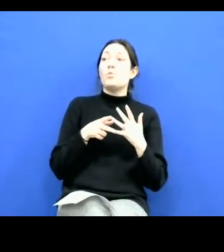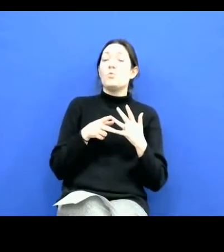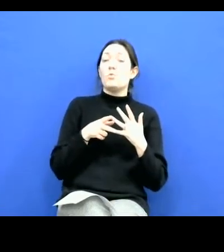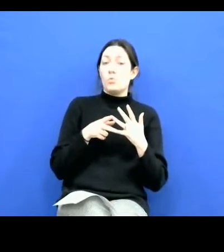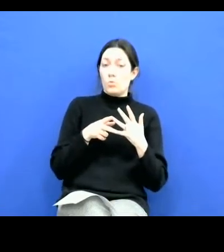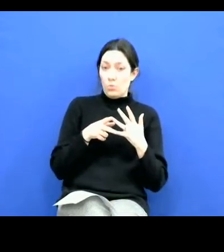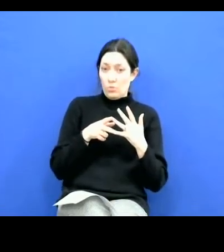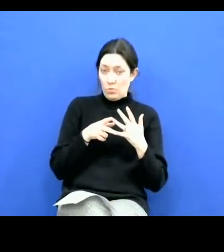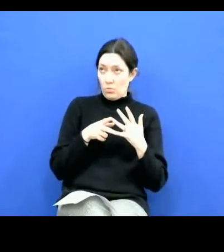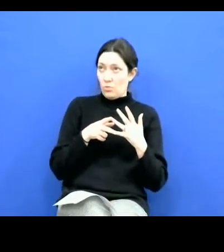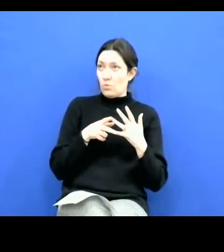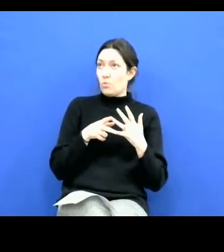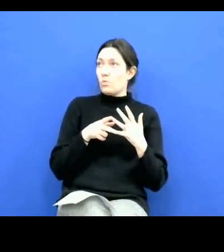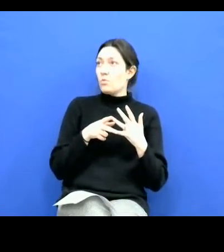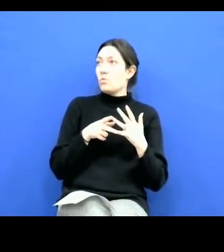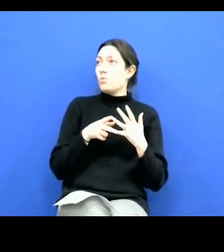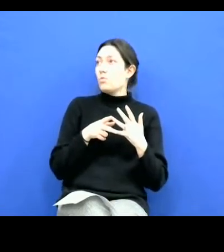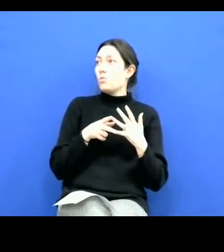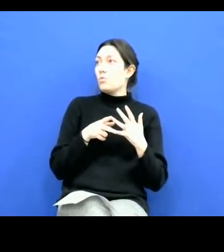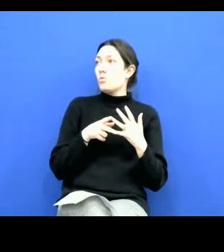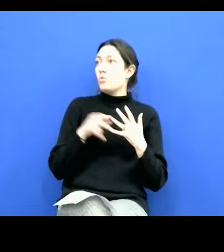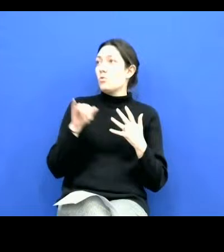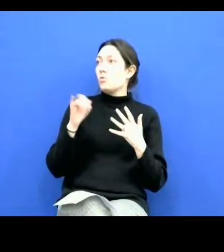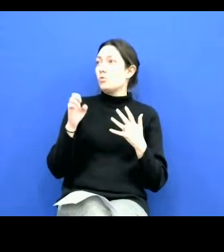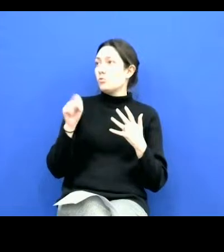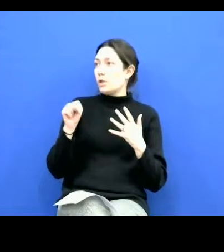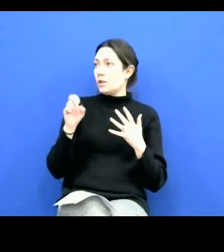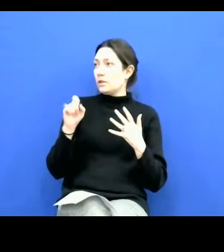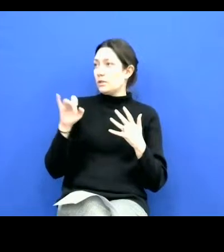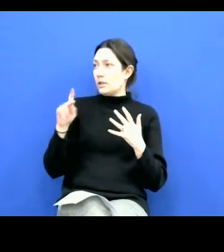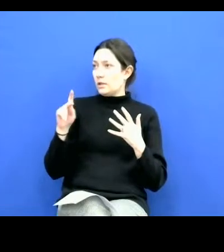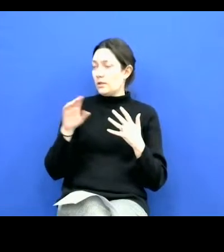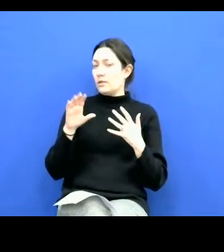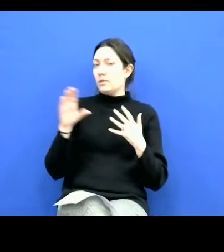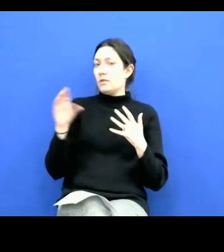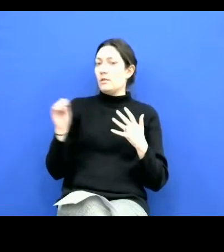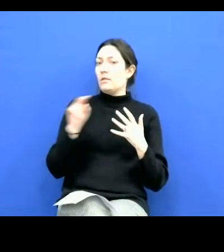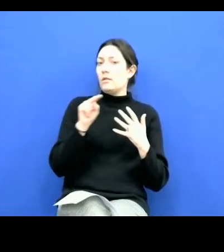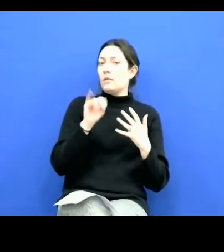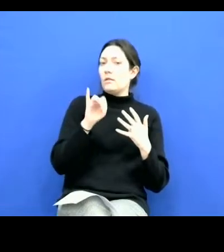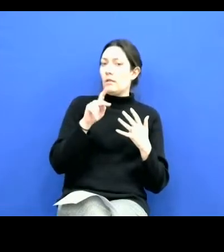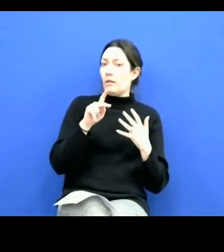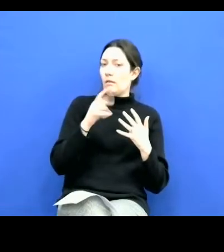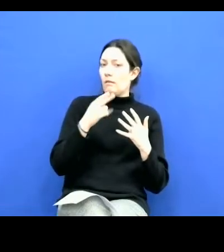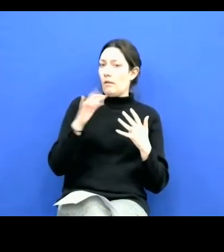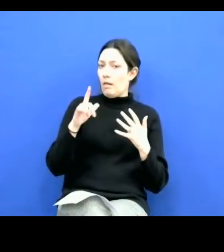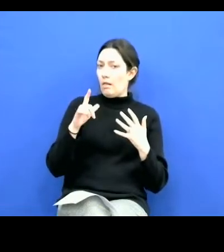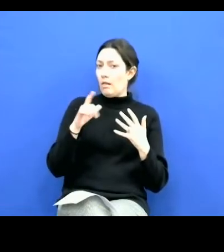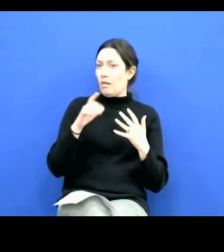McGill, McCabe, and Zink, Janet Zink were the 3 women before them.